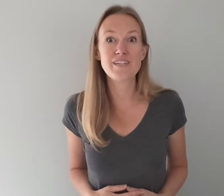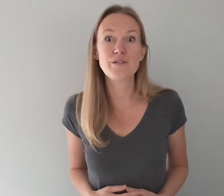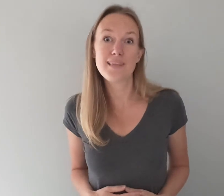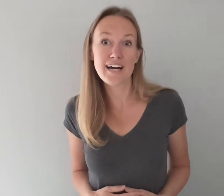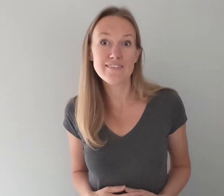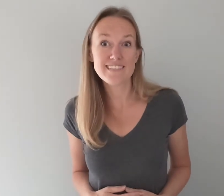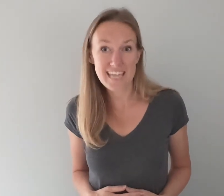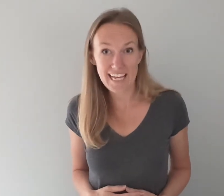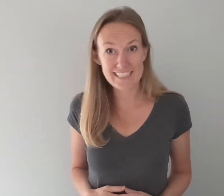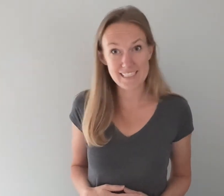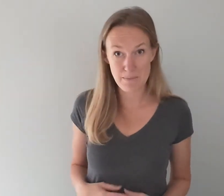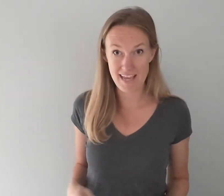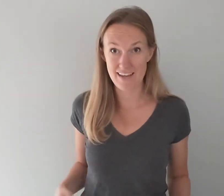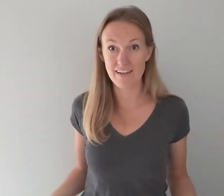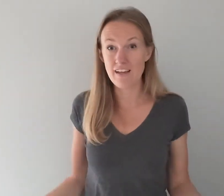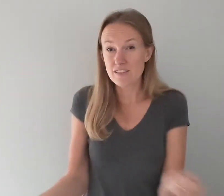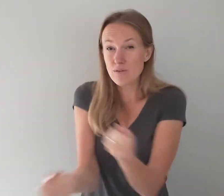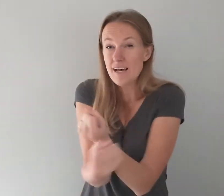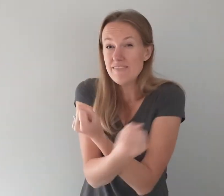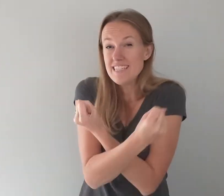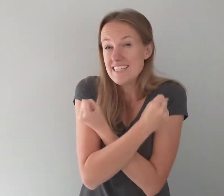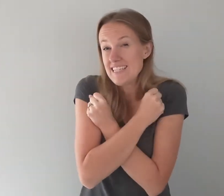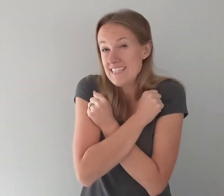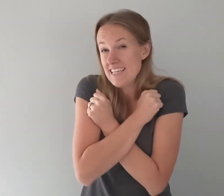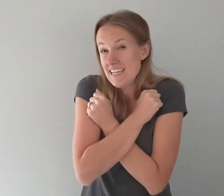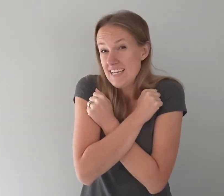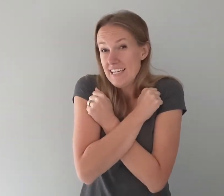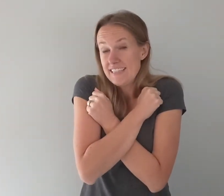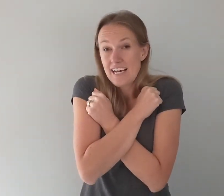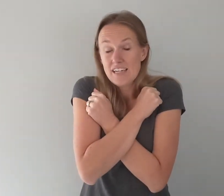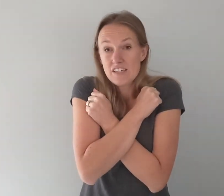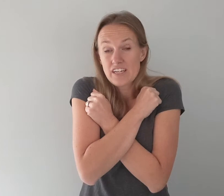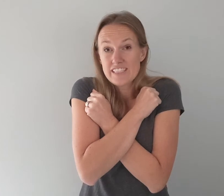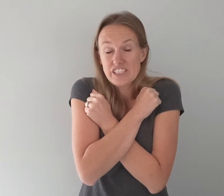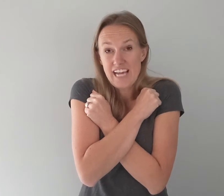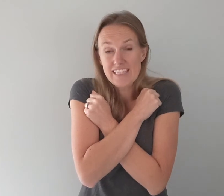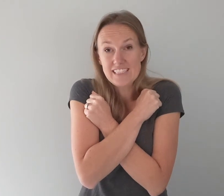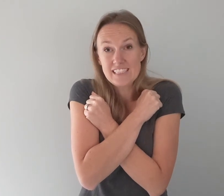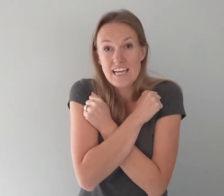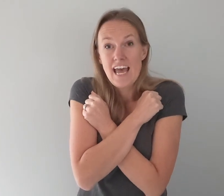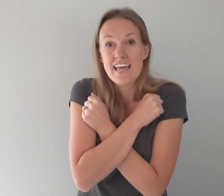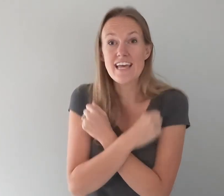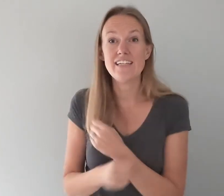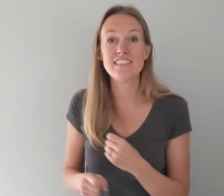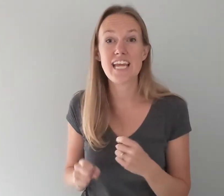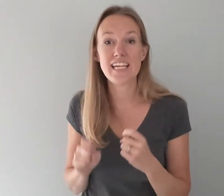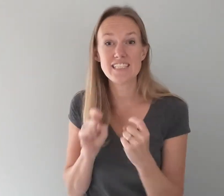to do love changed to man. So love is nice and easy. It's a hug across your chest. And then change to